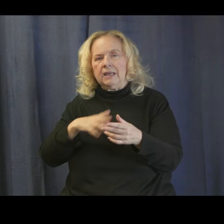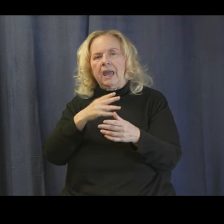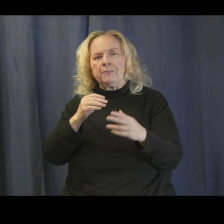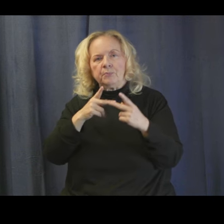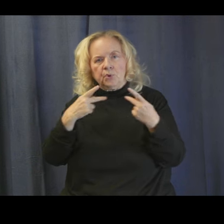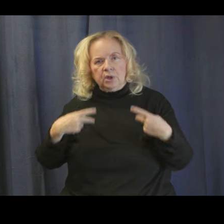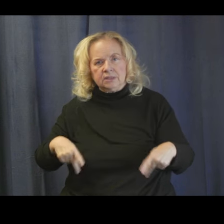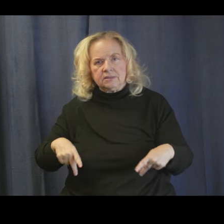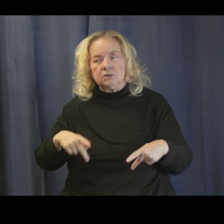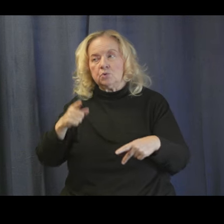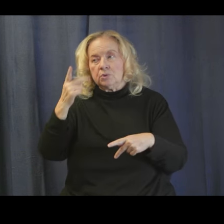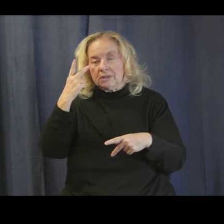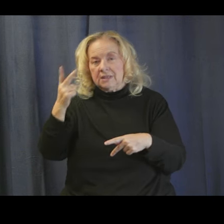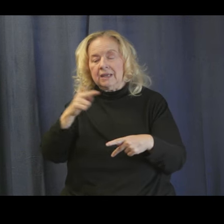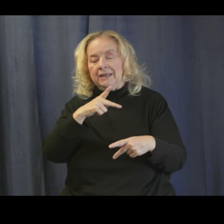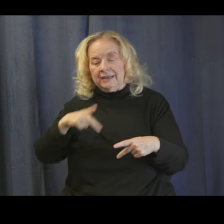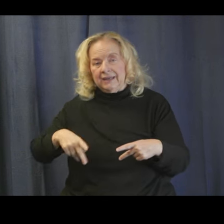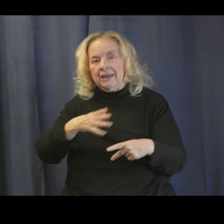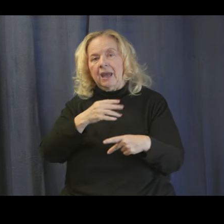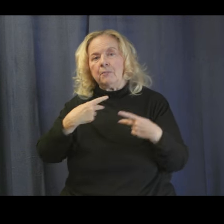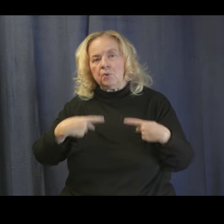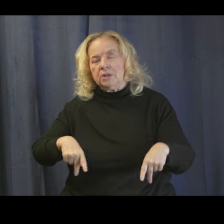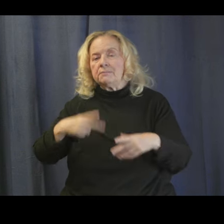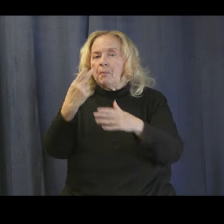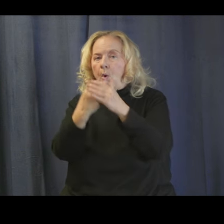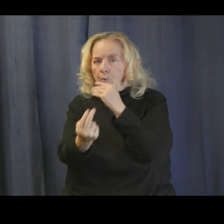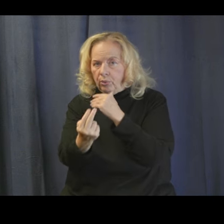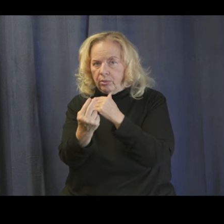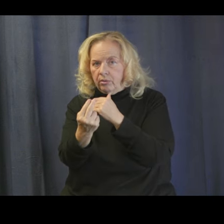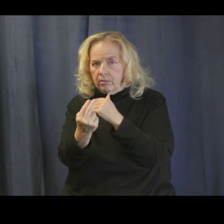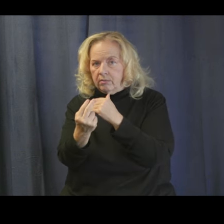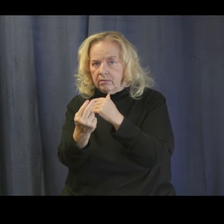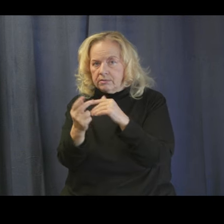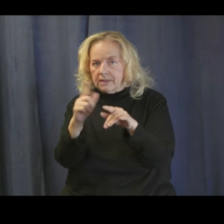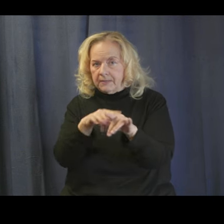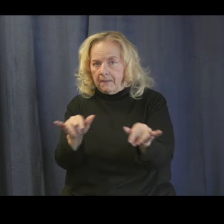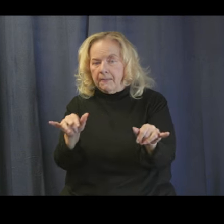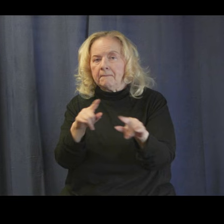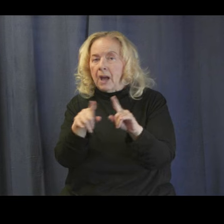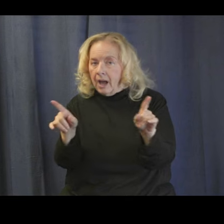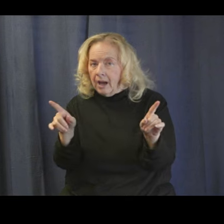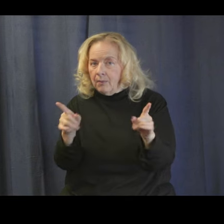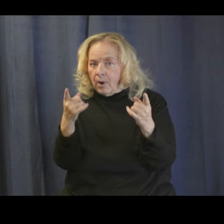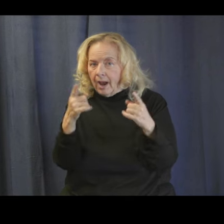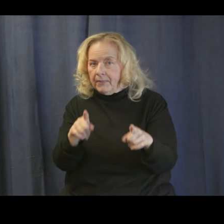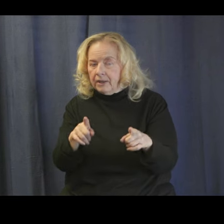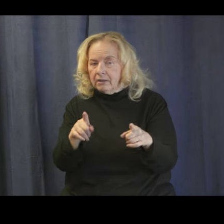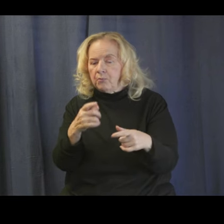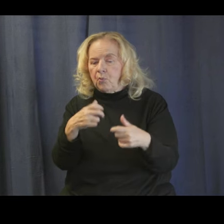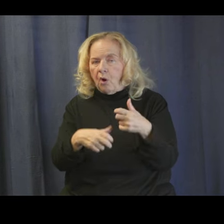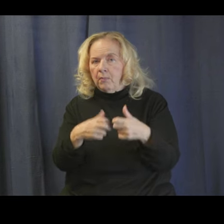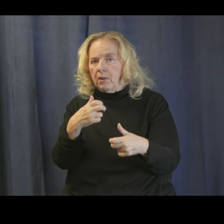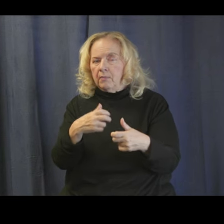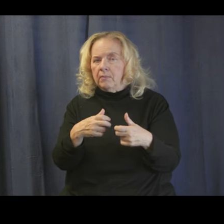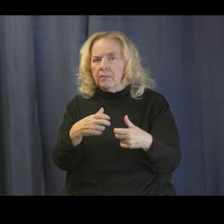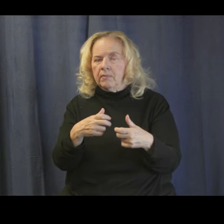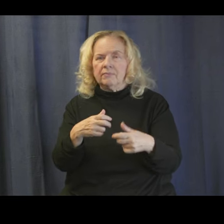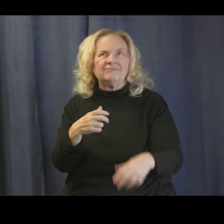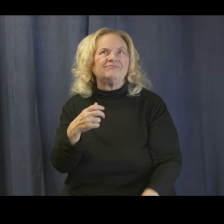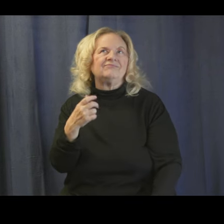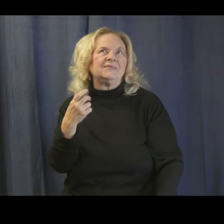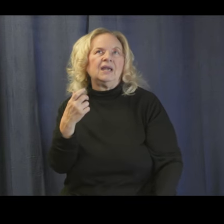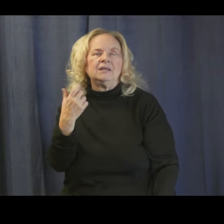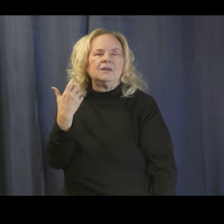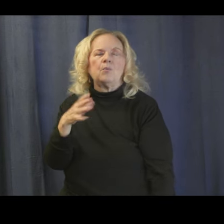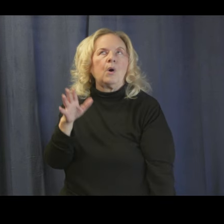priests. So here you see kingship and priesthood. But what happens? We had the problem where they